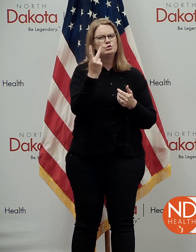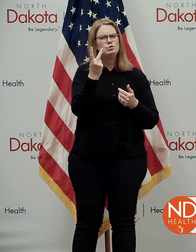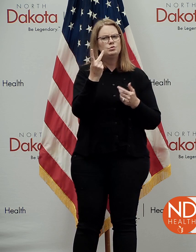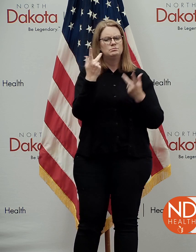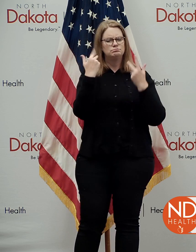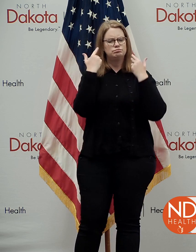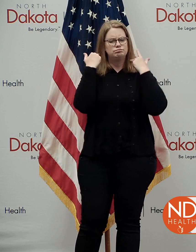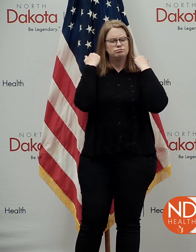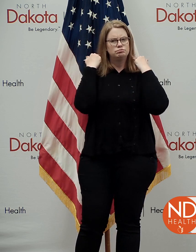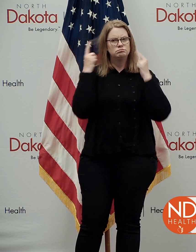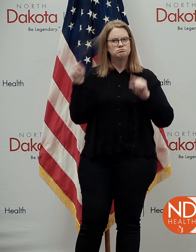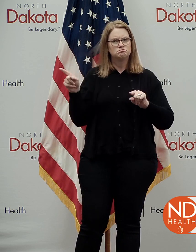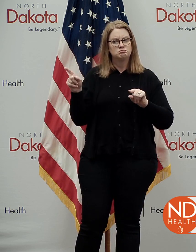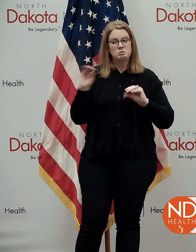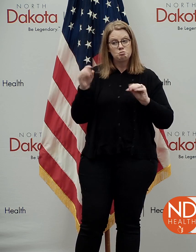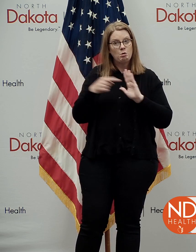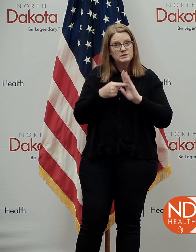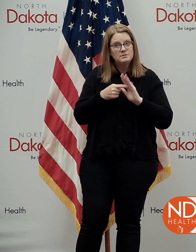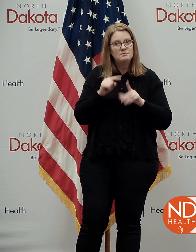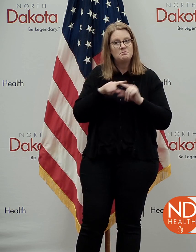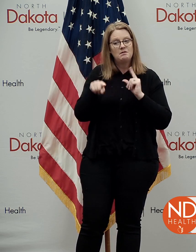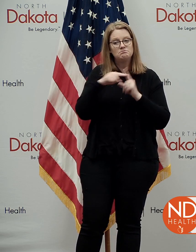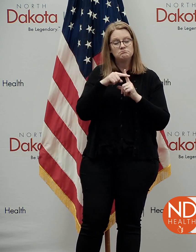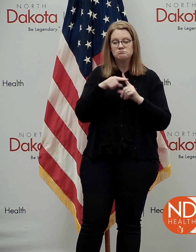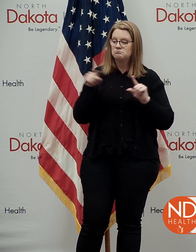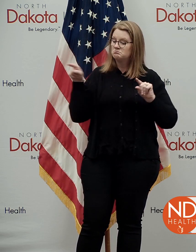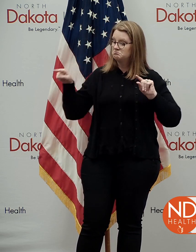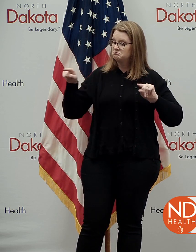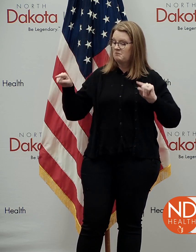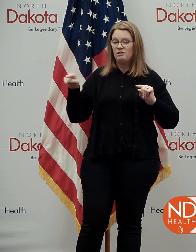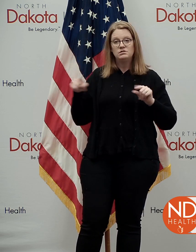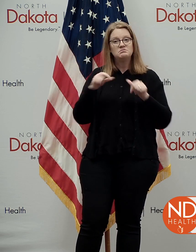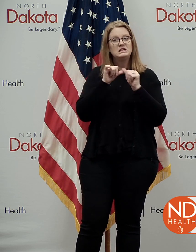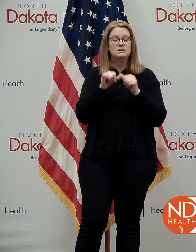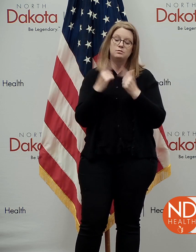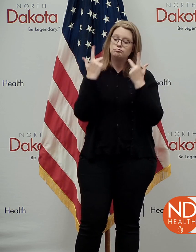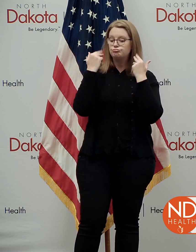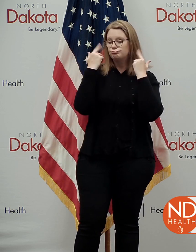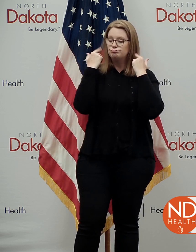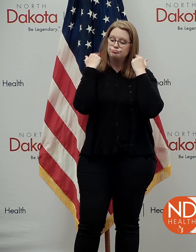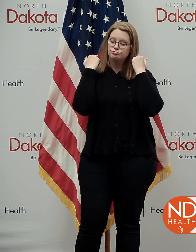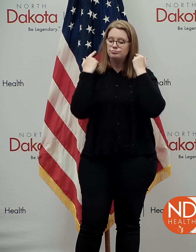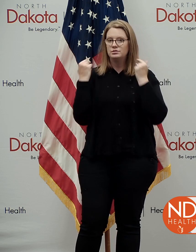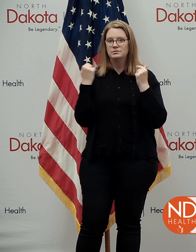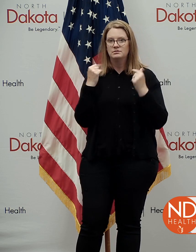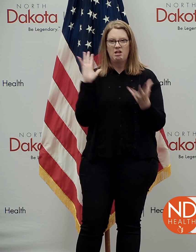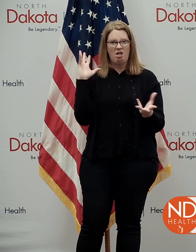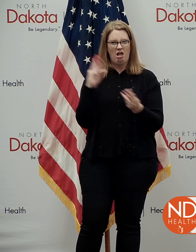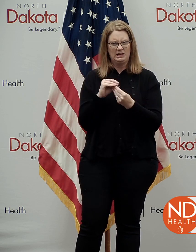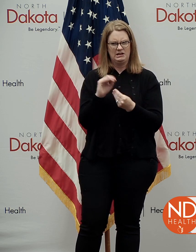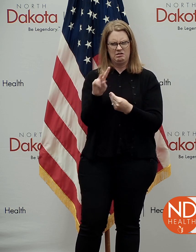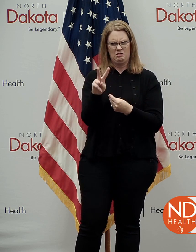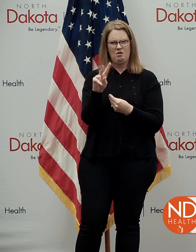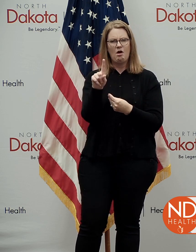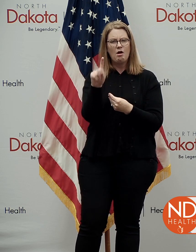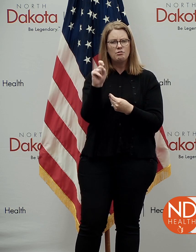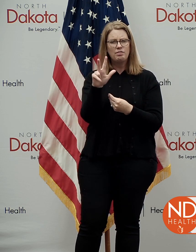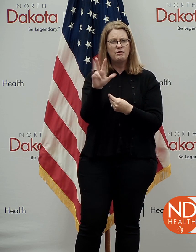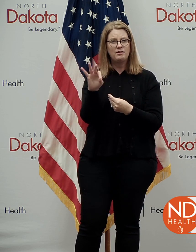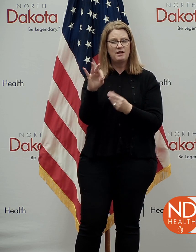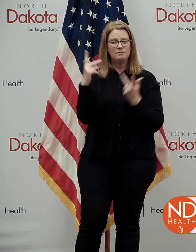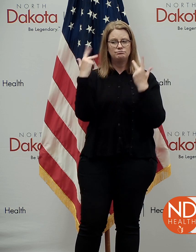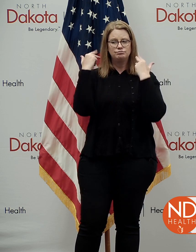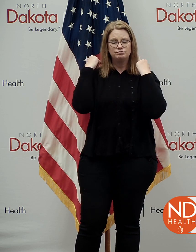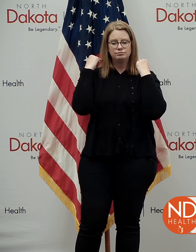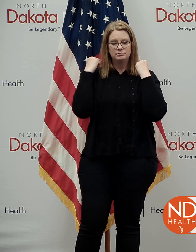infected, but yet they continued to cut the hair of their clients. They had 139 clients. Those